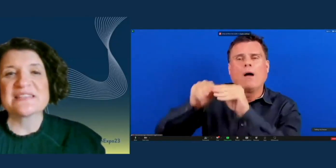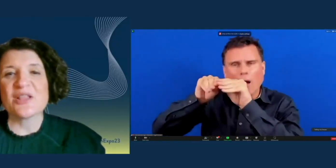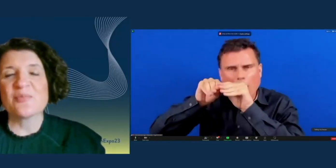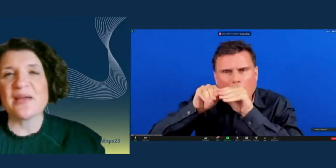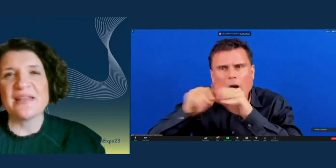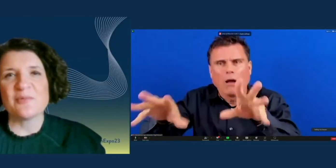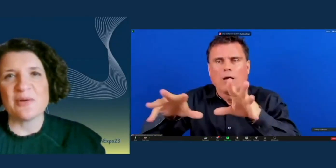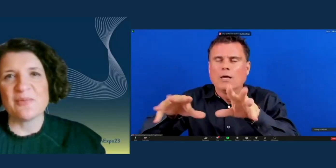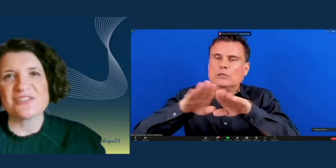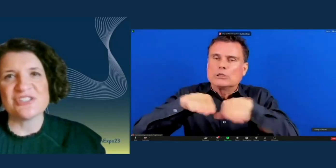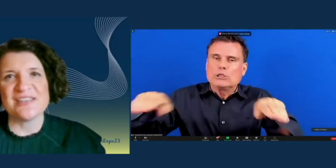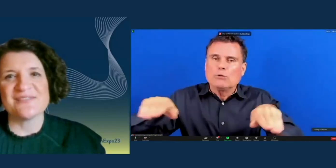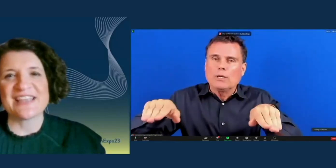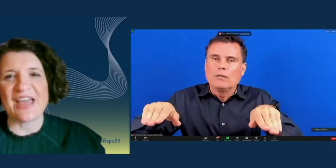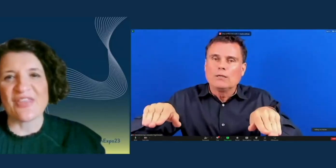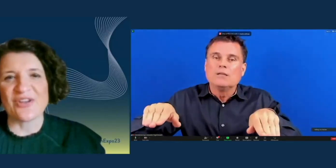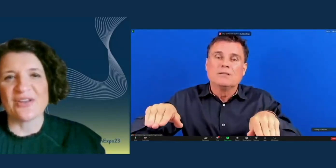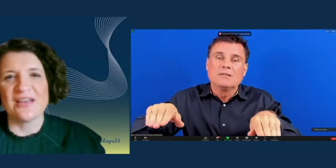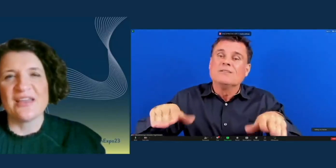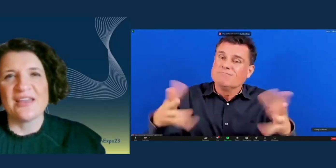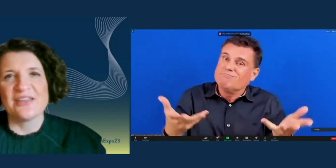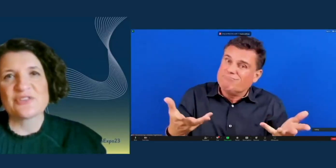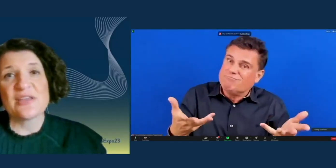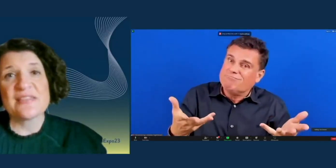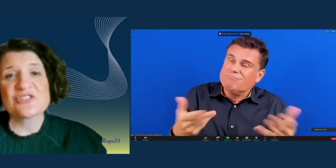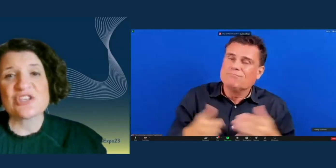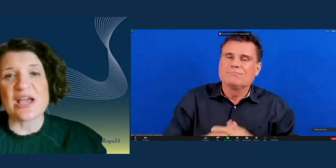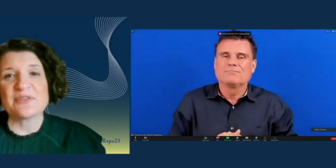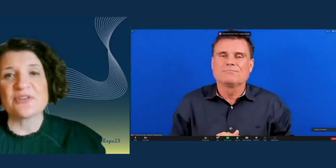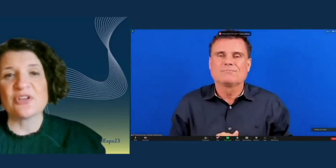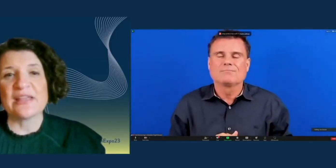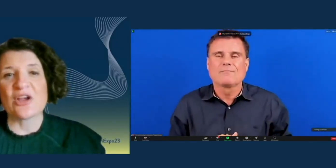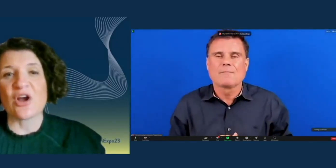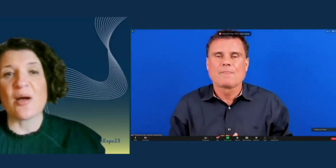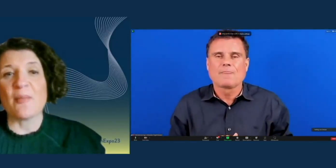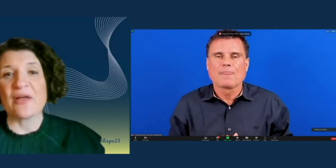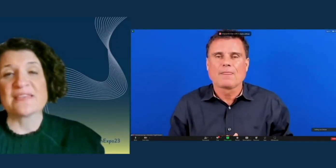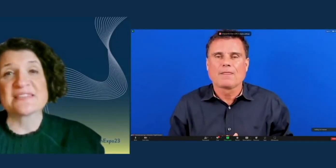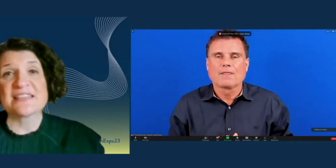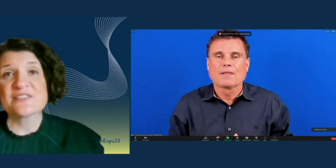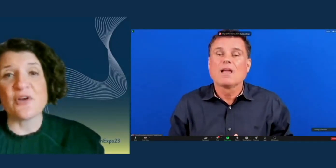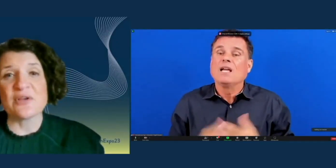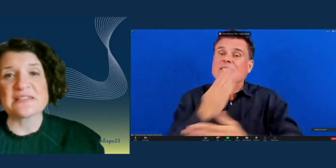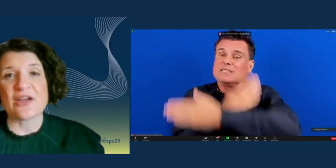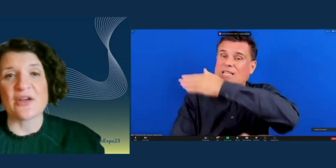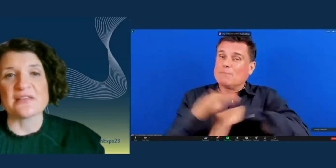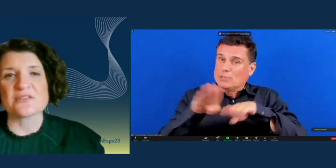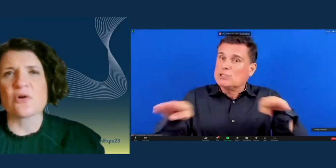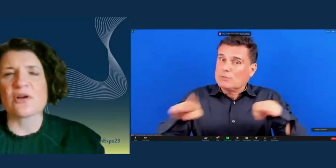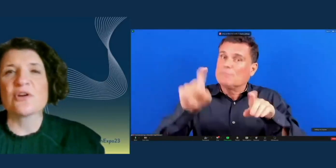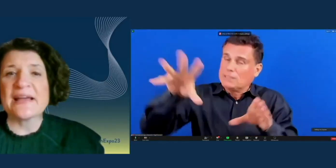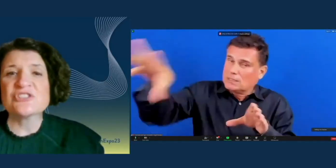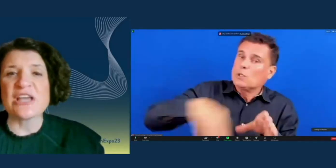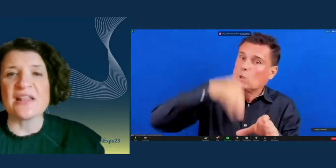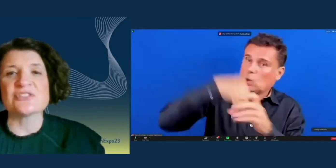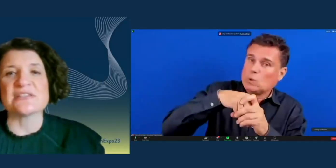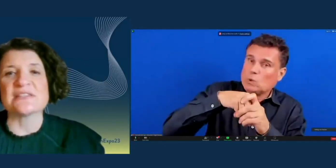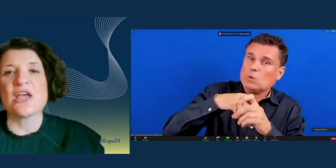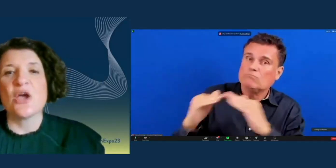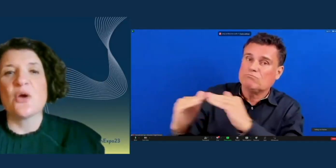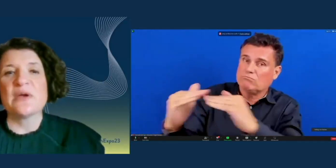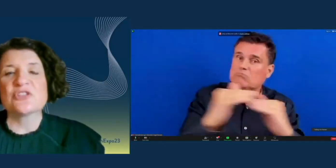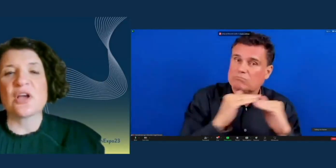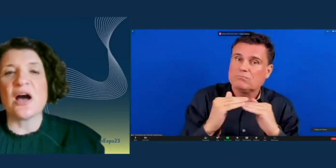we're celebrating what we achieved together. During this chapter, you'll hear about the 6 focus areas or grand